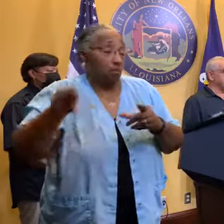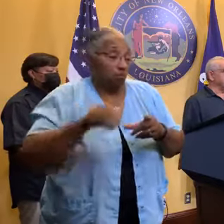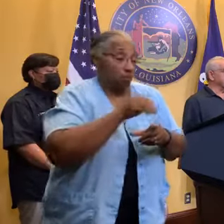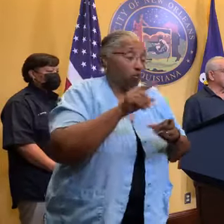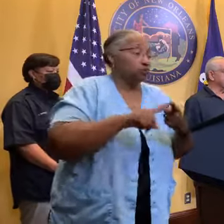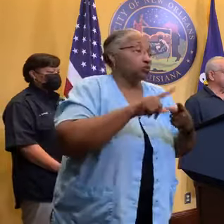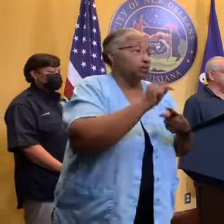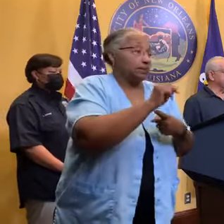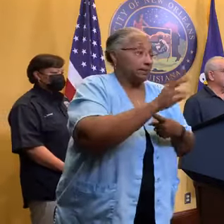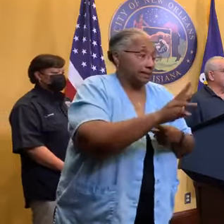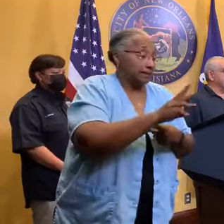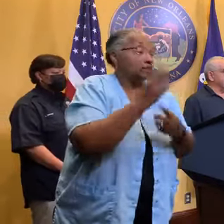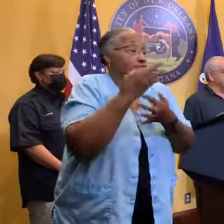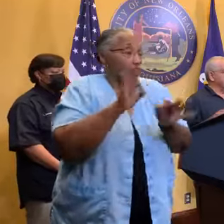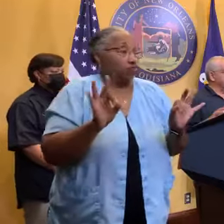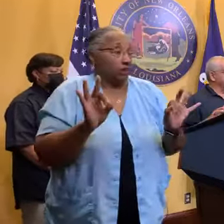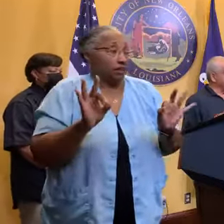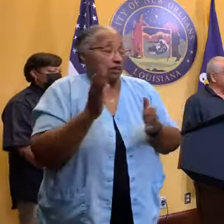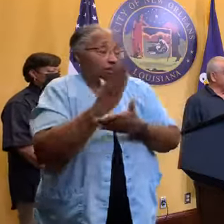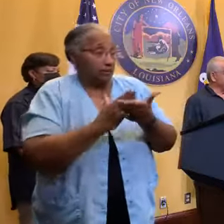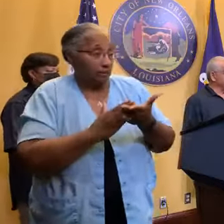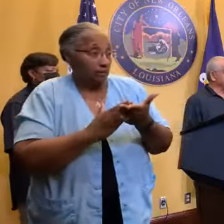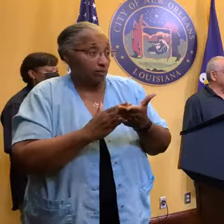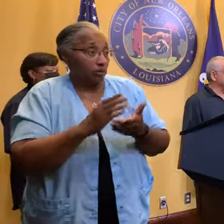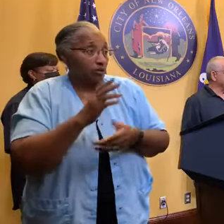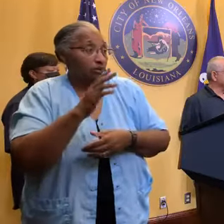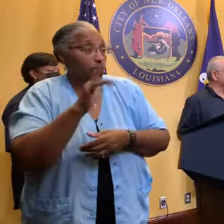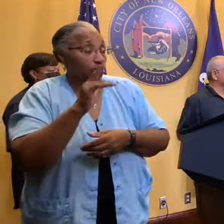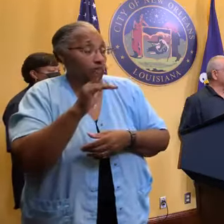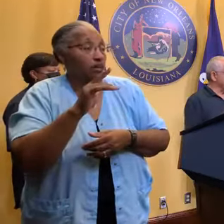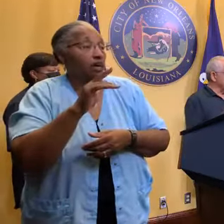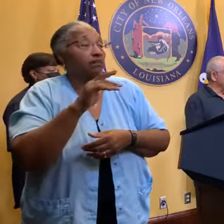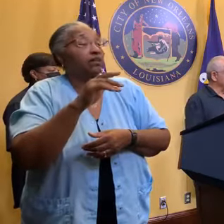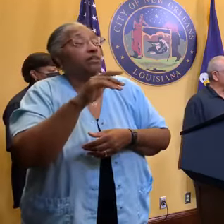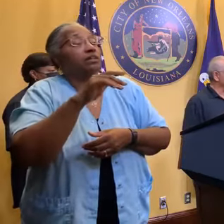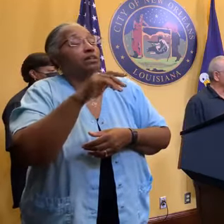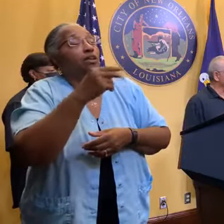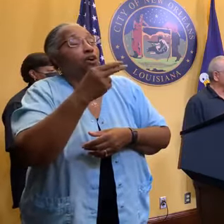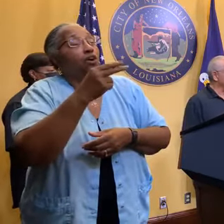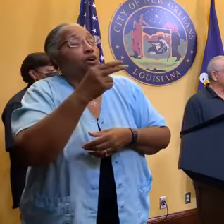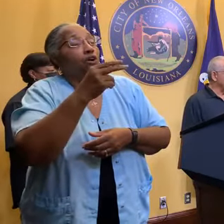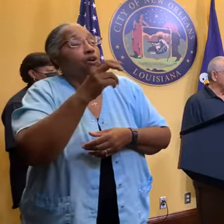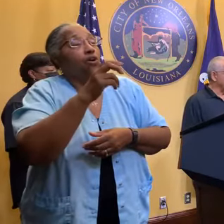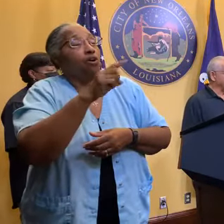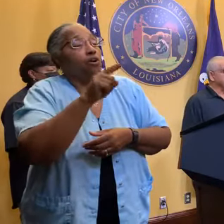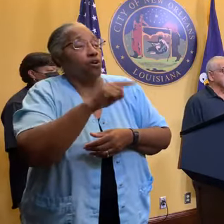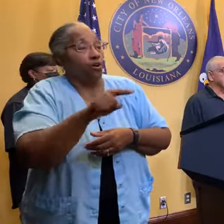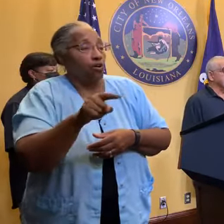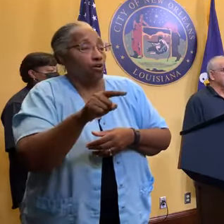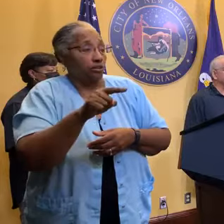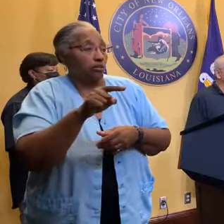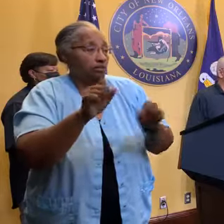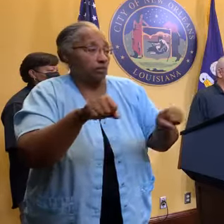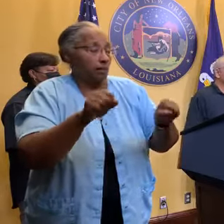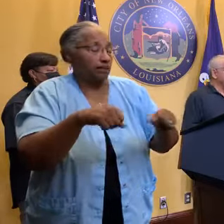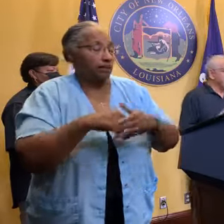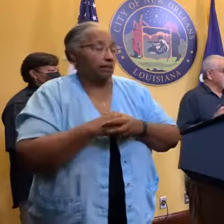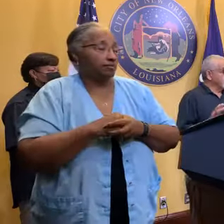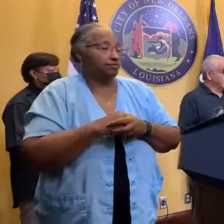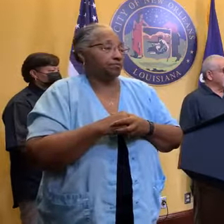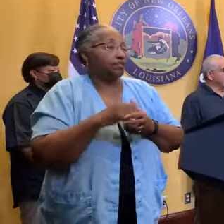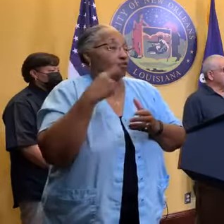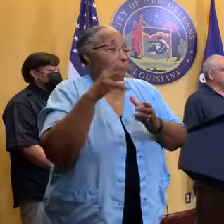free up some of the 25 hertz capacity generation and just put it toward drainage pumps.